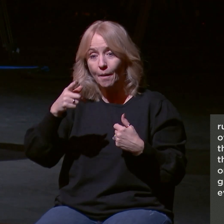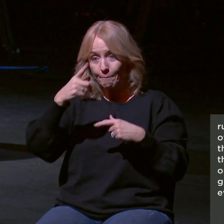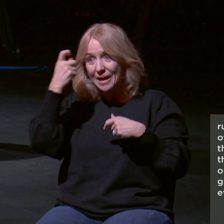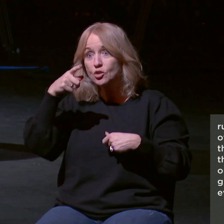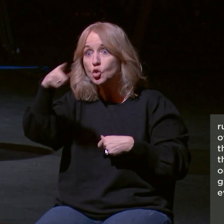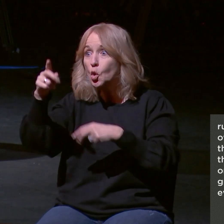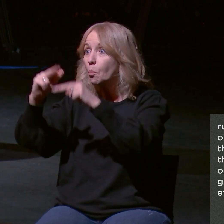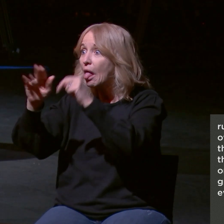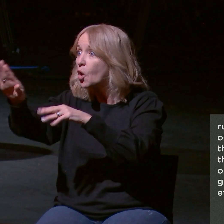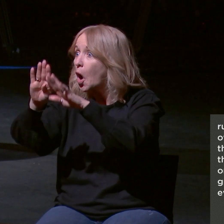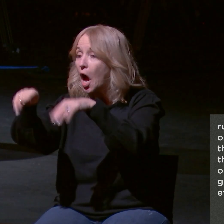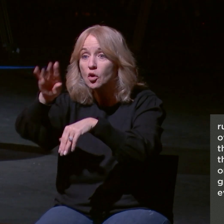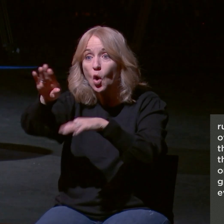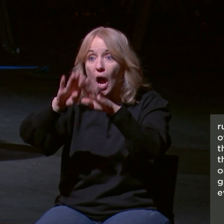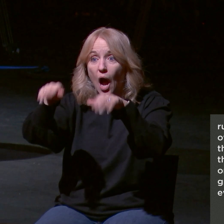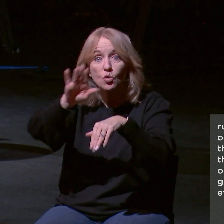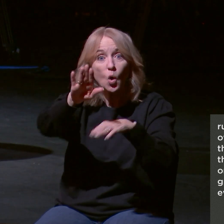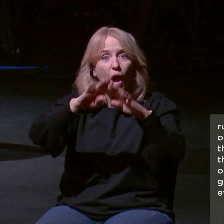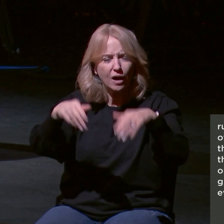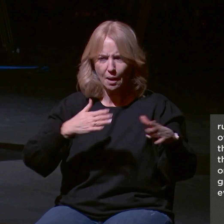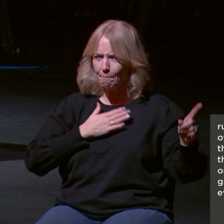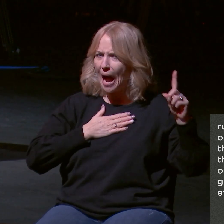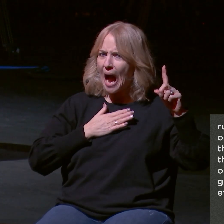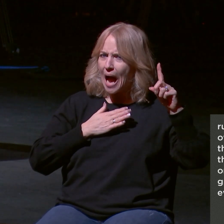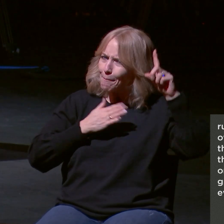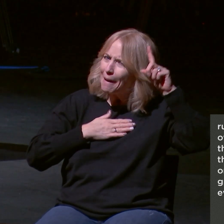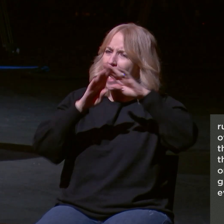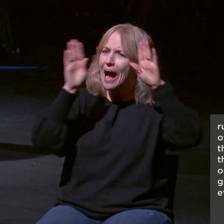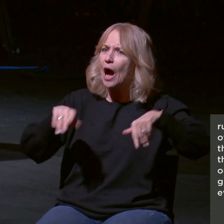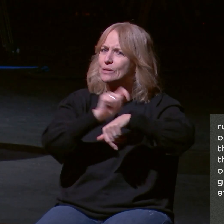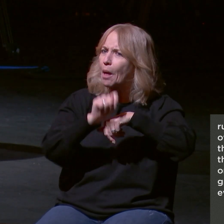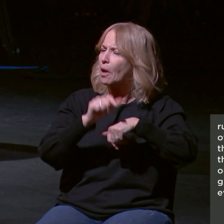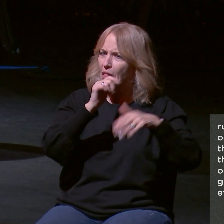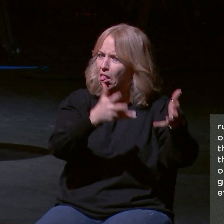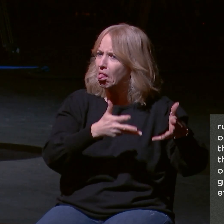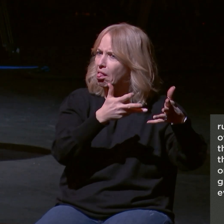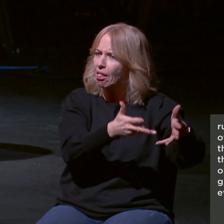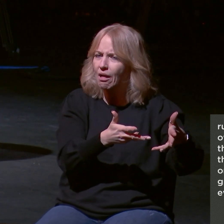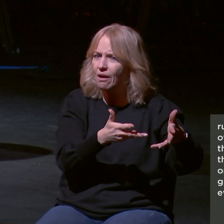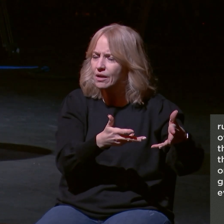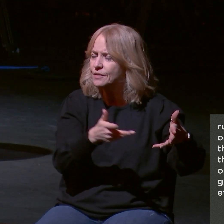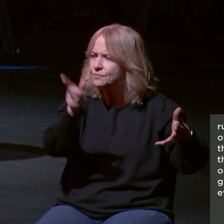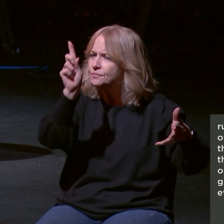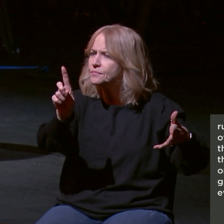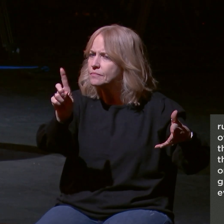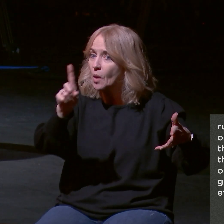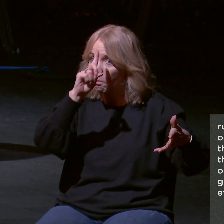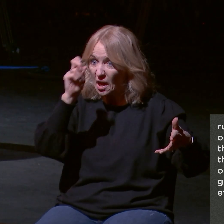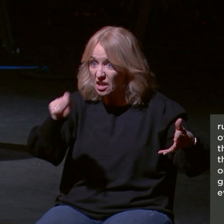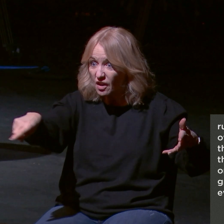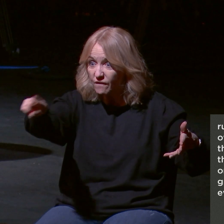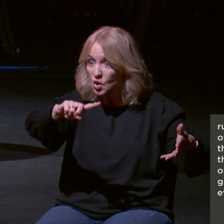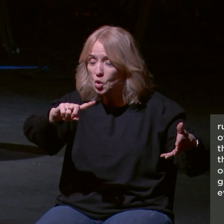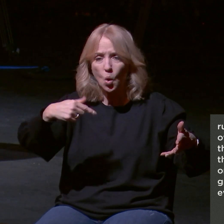own house. Verse 10, therefore, because of you, the heavens have withheld their dew and the earth its crops.